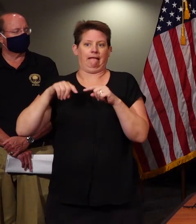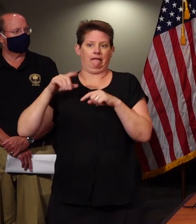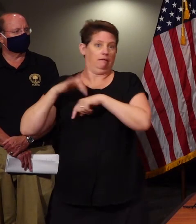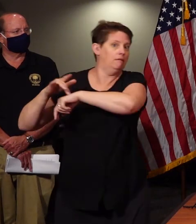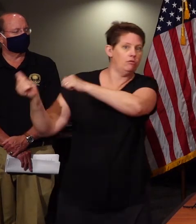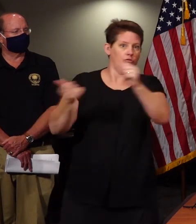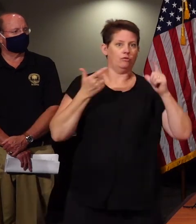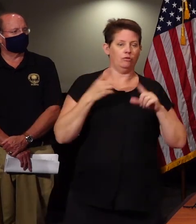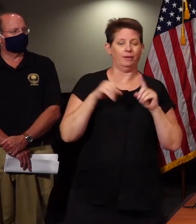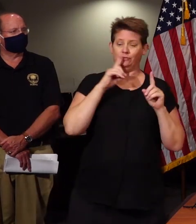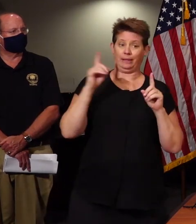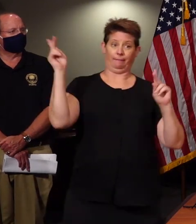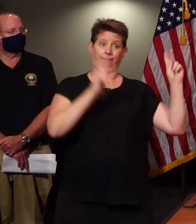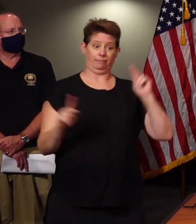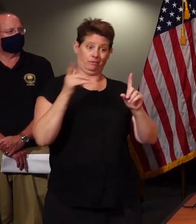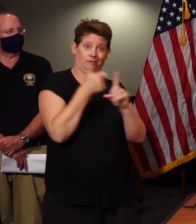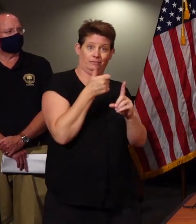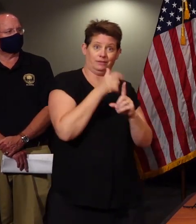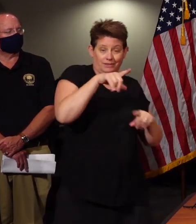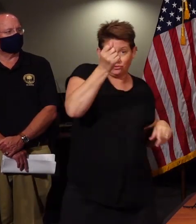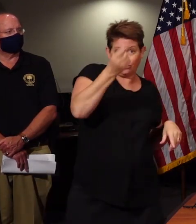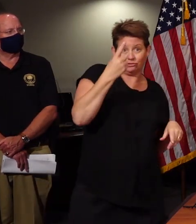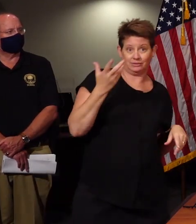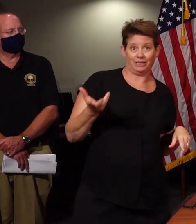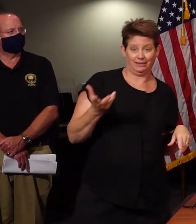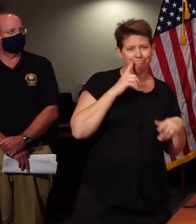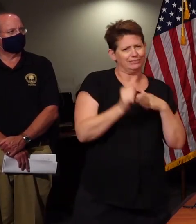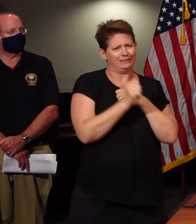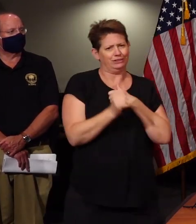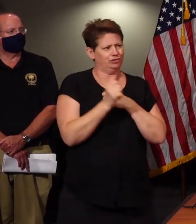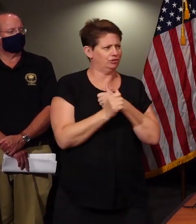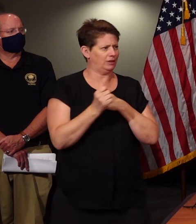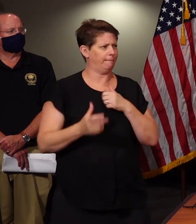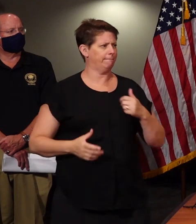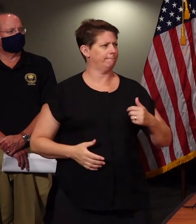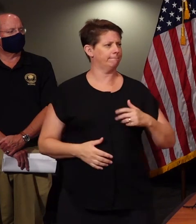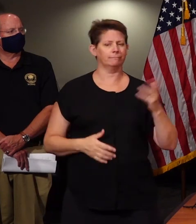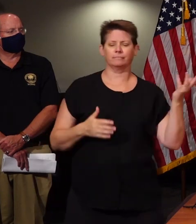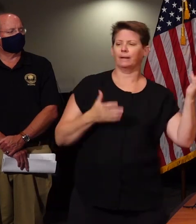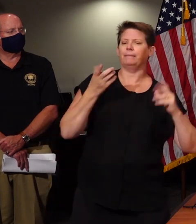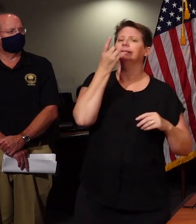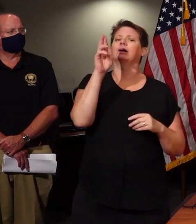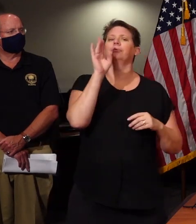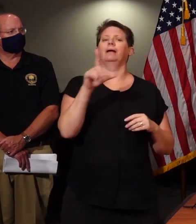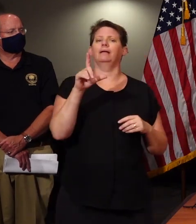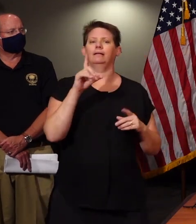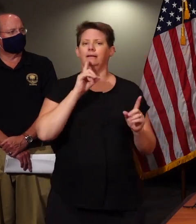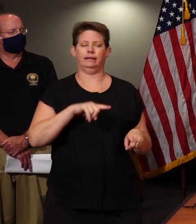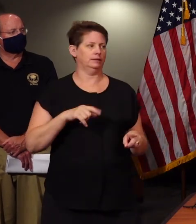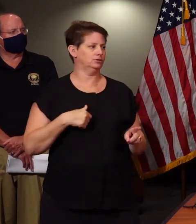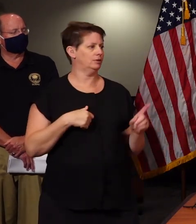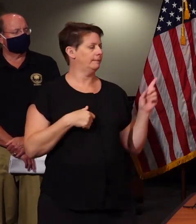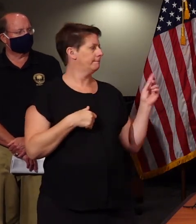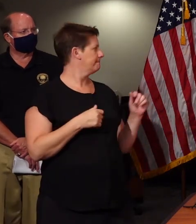the citizens themselves need to understand that there's danger involved. Maybe Dr. Bell can address this. I think you mentioned,